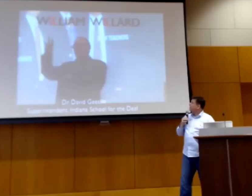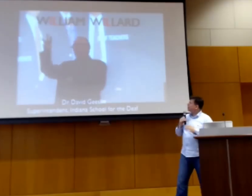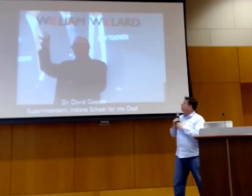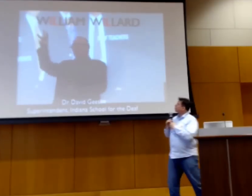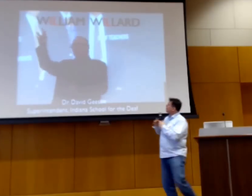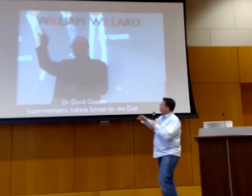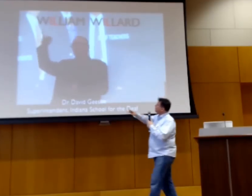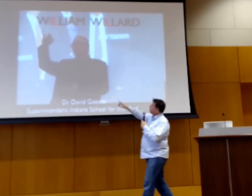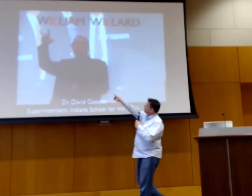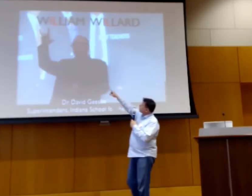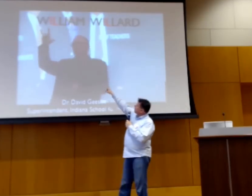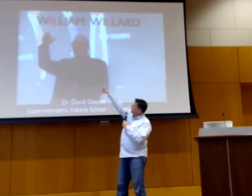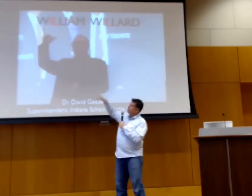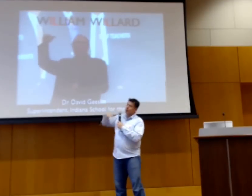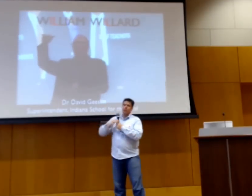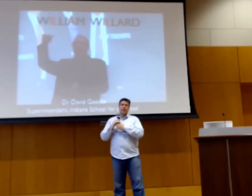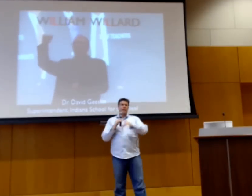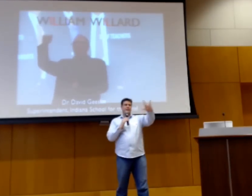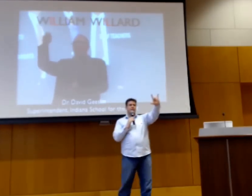Okay, one more time. See that handshake looks like this.